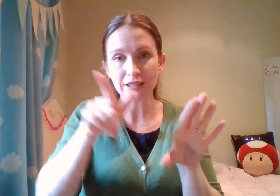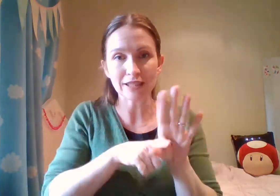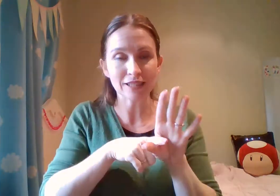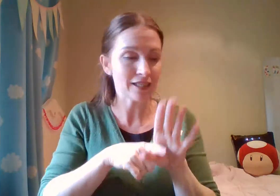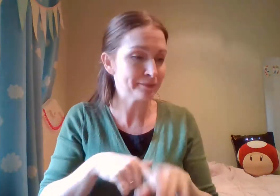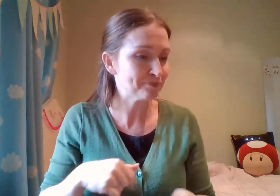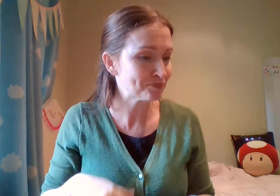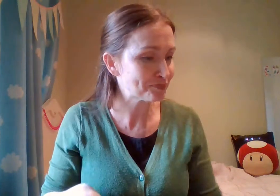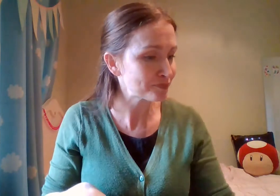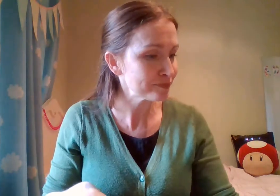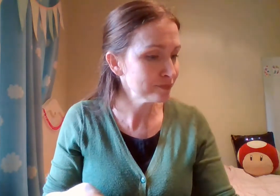this year.